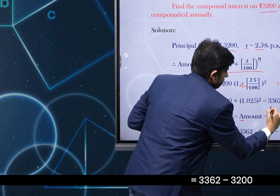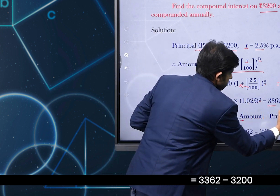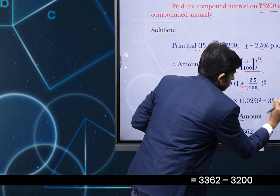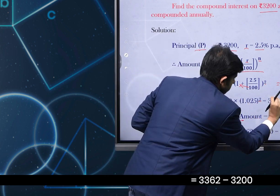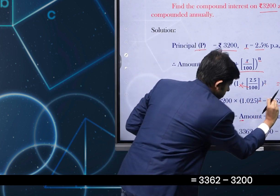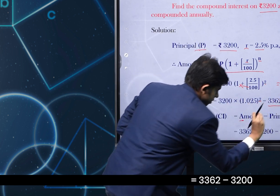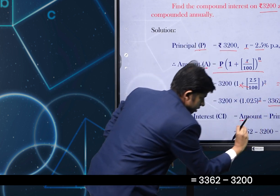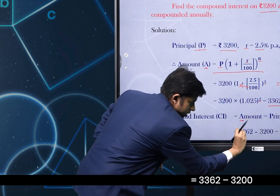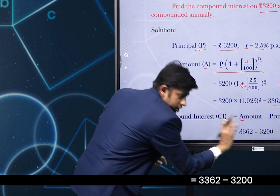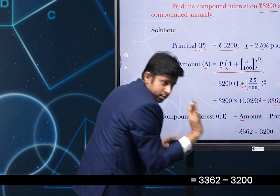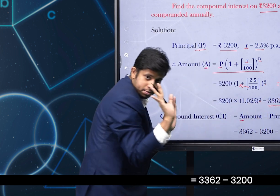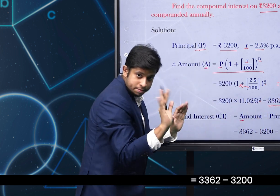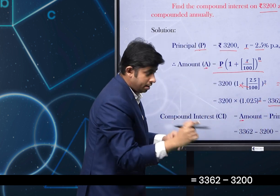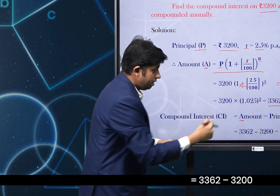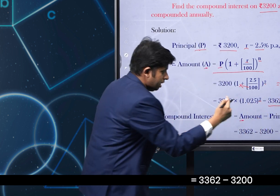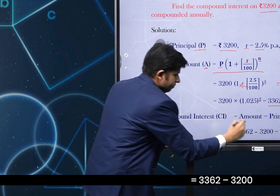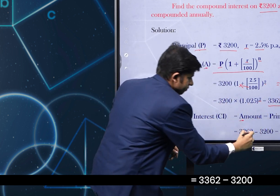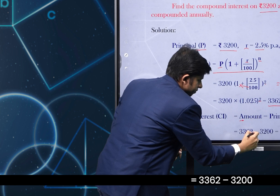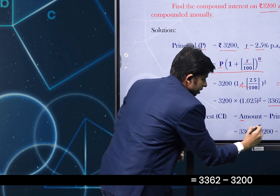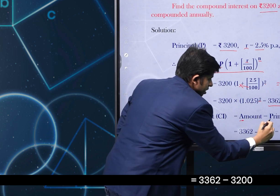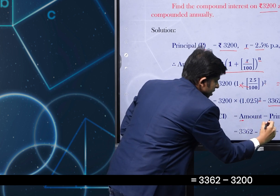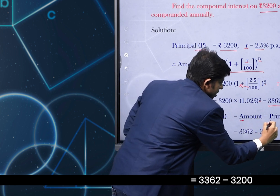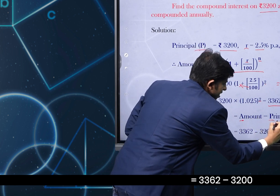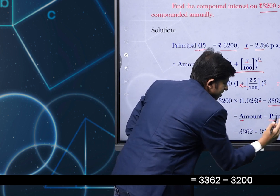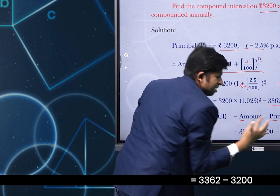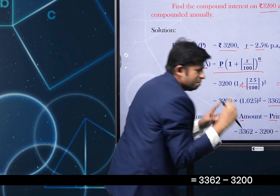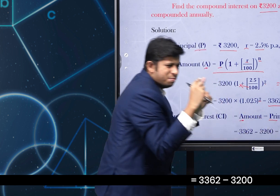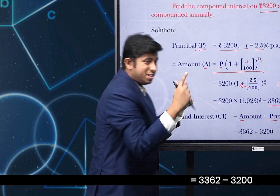3362 minus 3200,